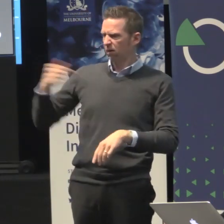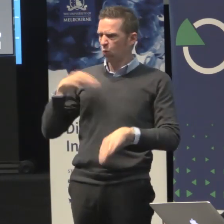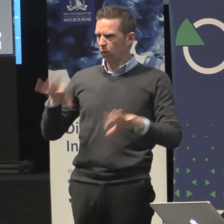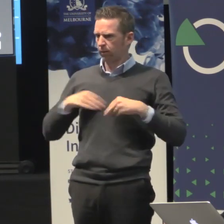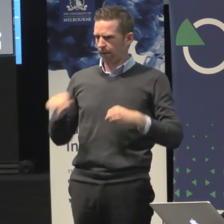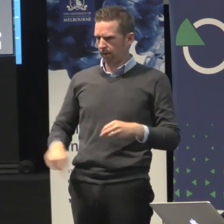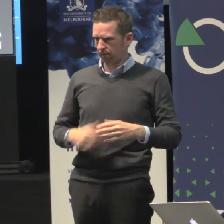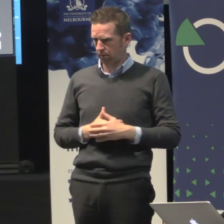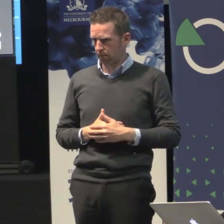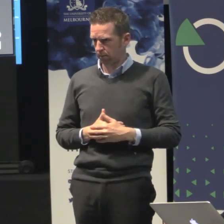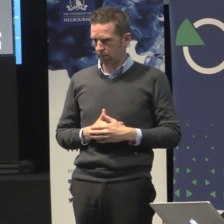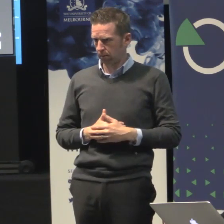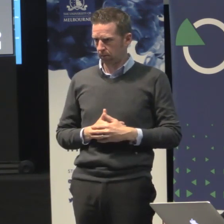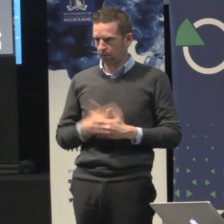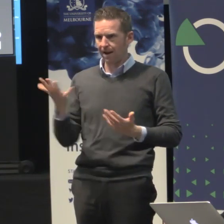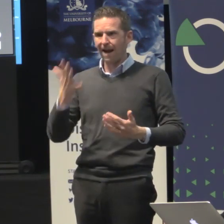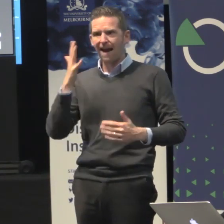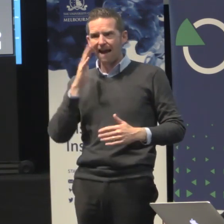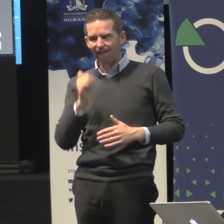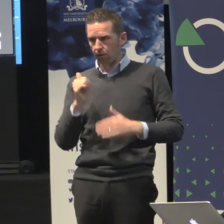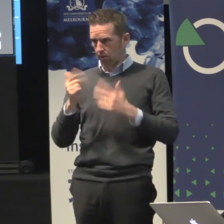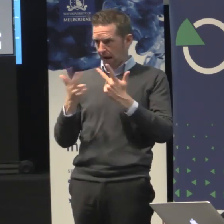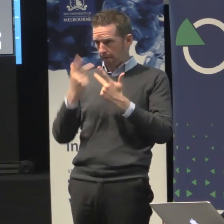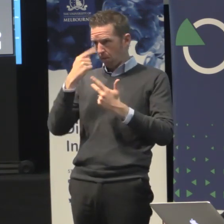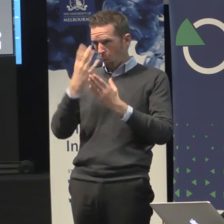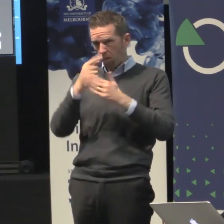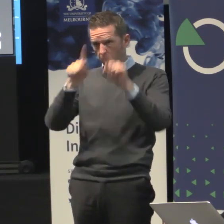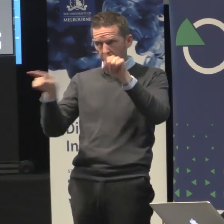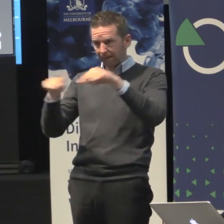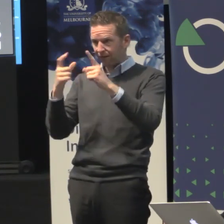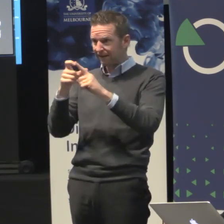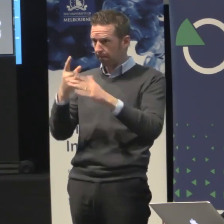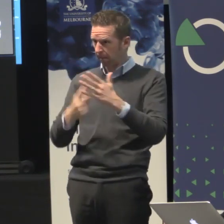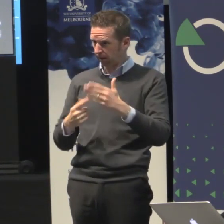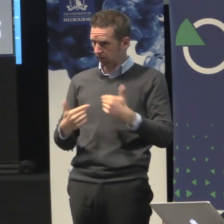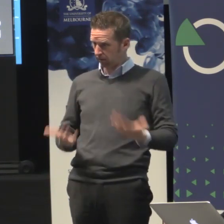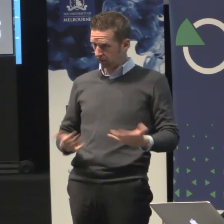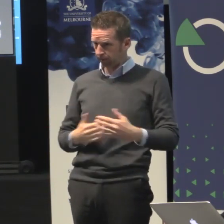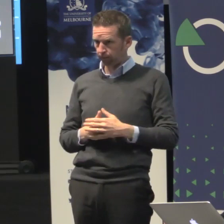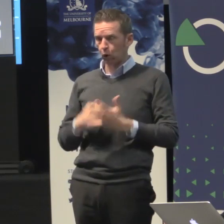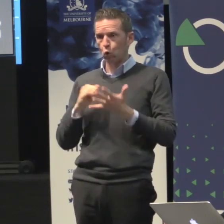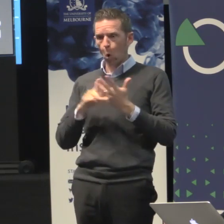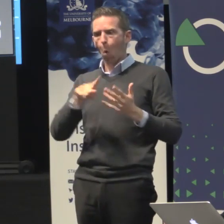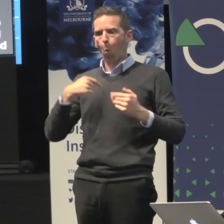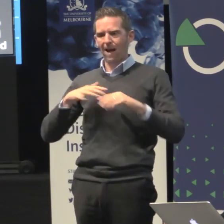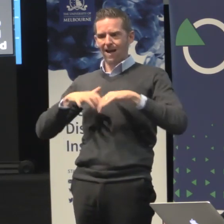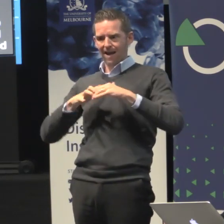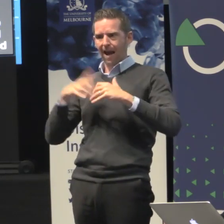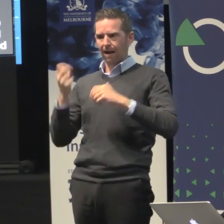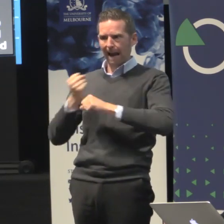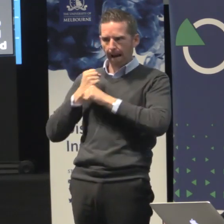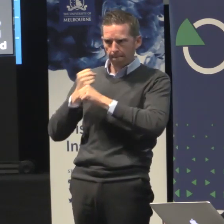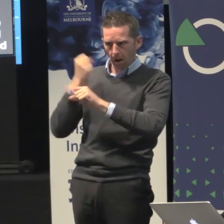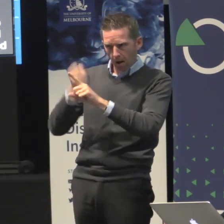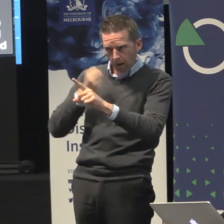were very many other people with disabilities. So we started a campaign, and that